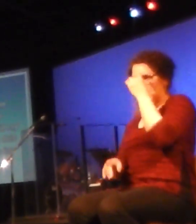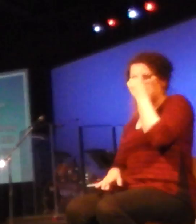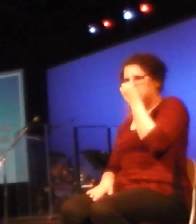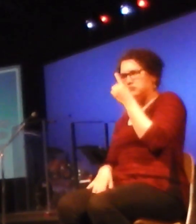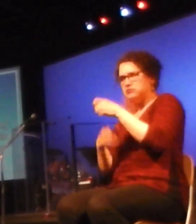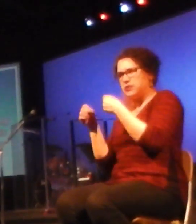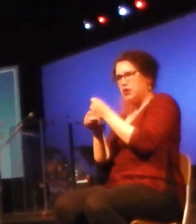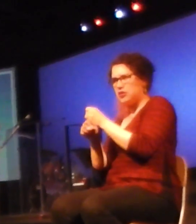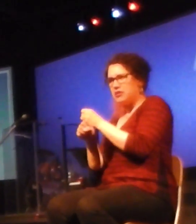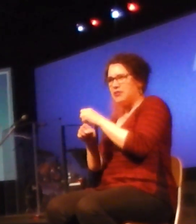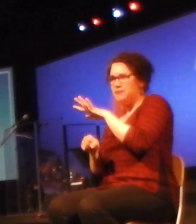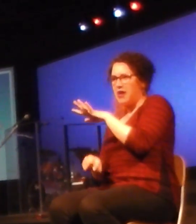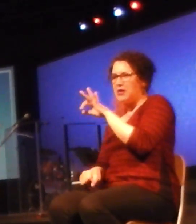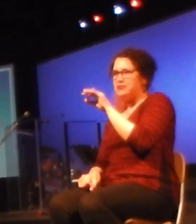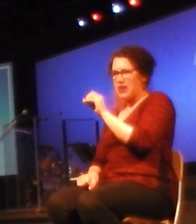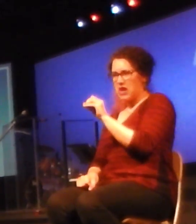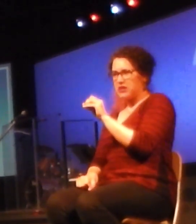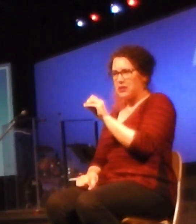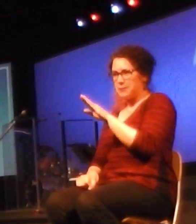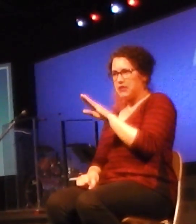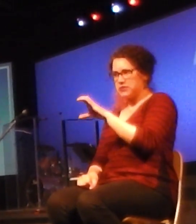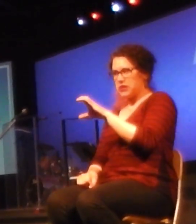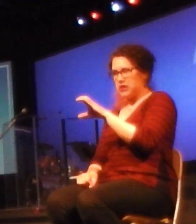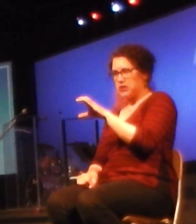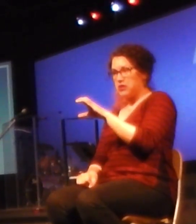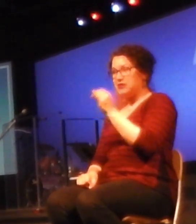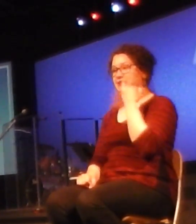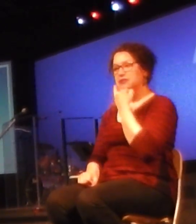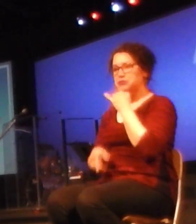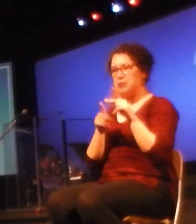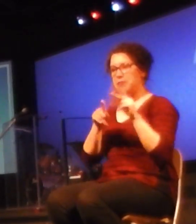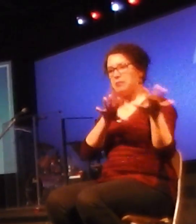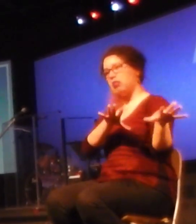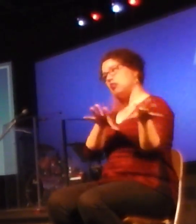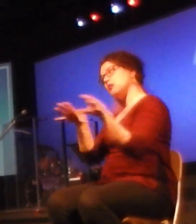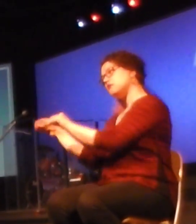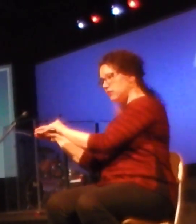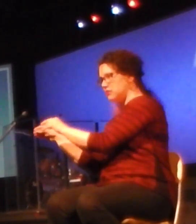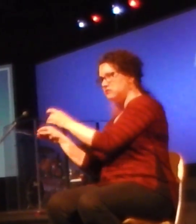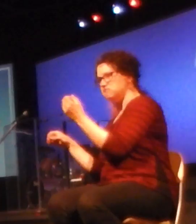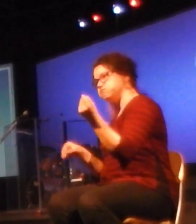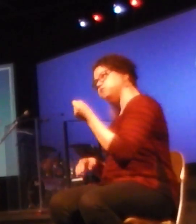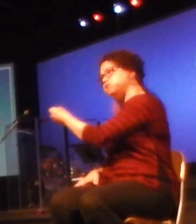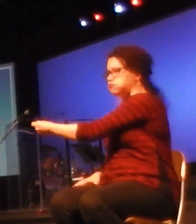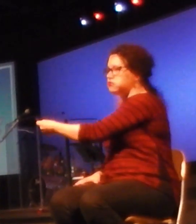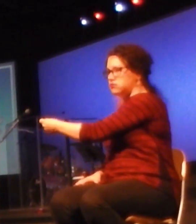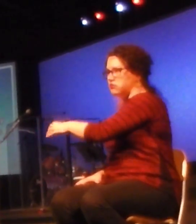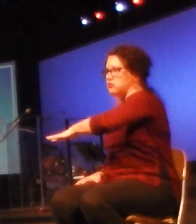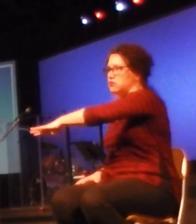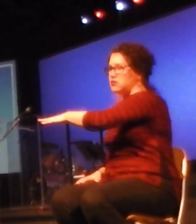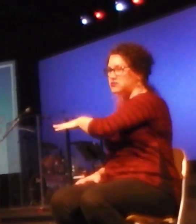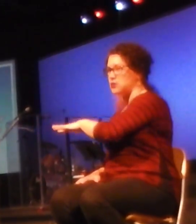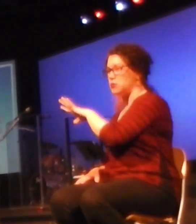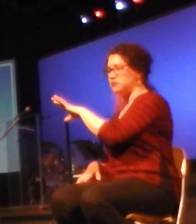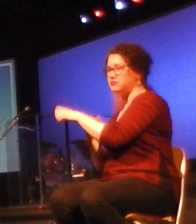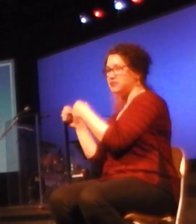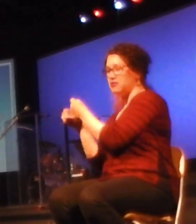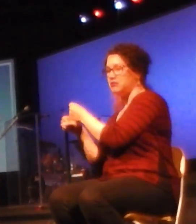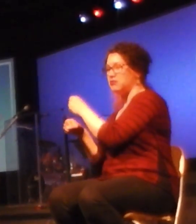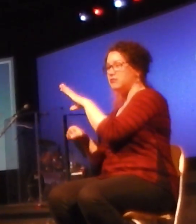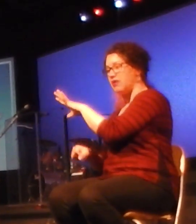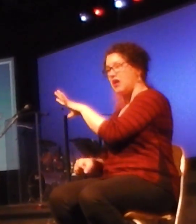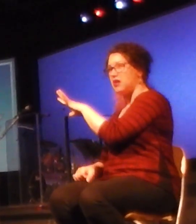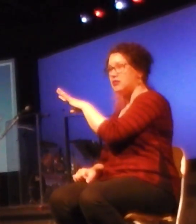BC is when these deportations actually started happening. And so in 522, 523 BC is when the exile